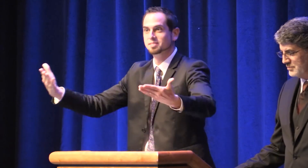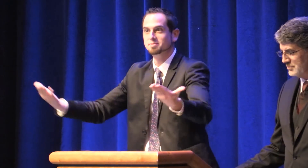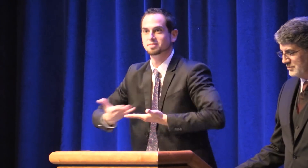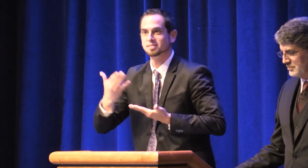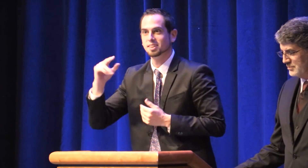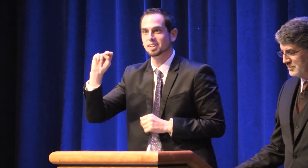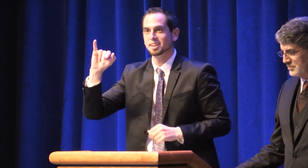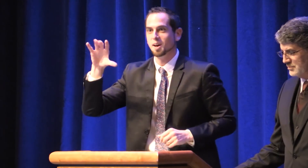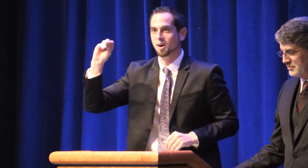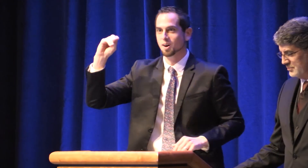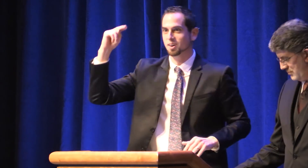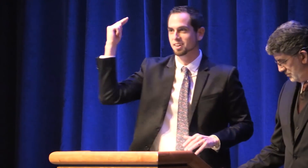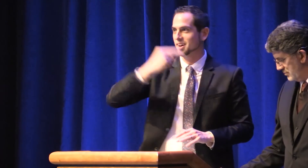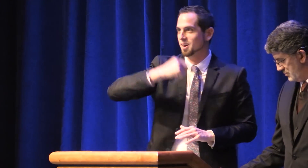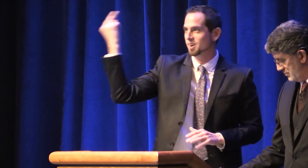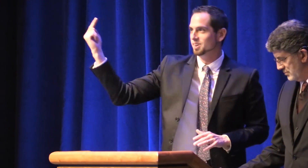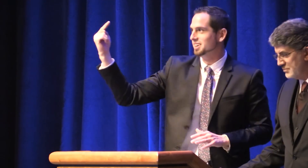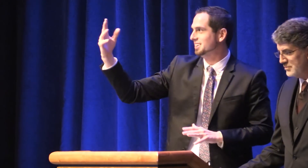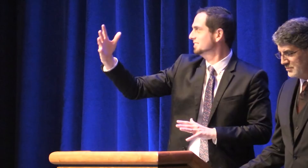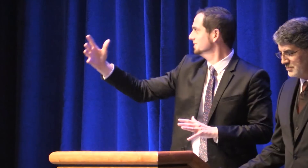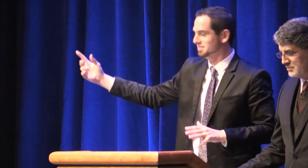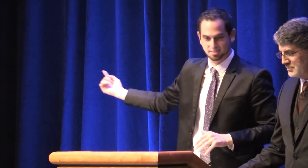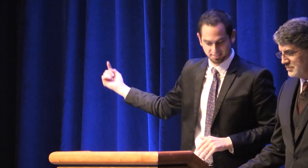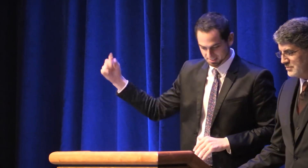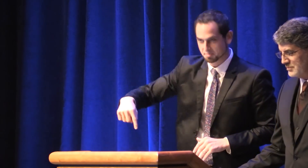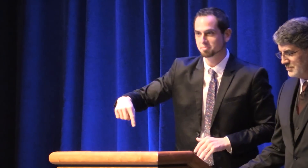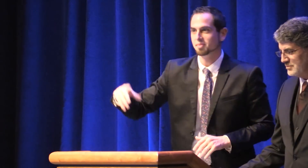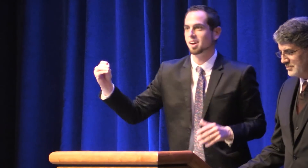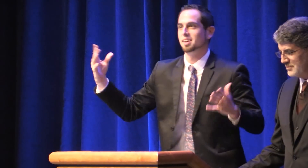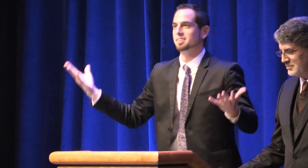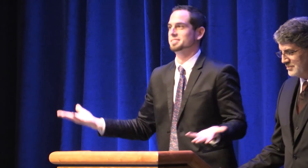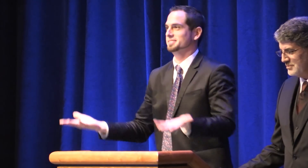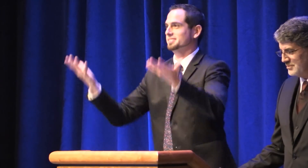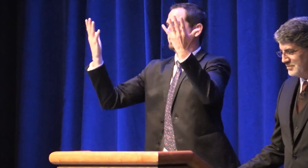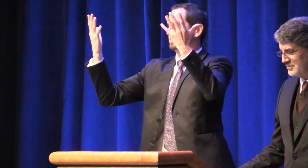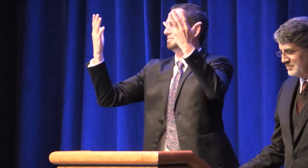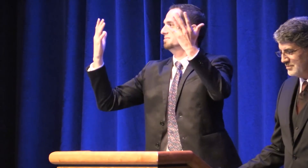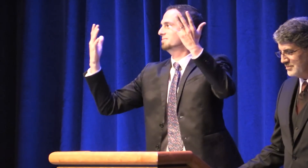feel for the rest of the evening. So I'd like to welcome Nico. Thank you.